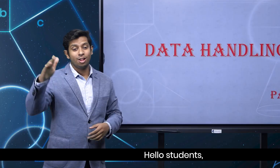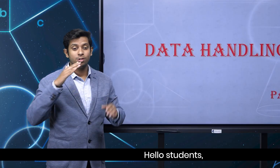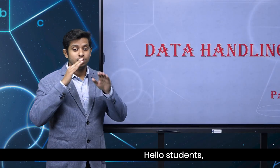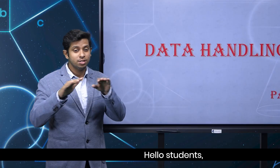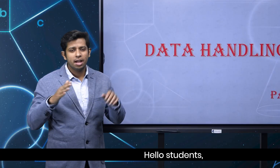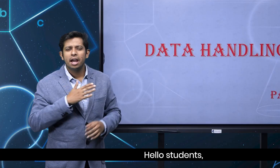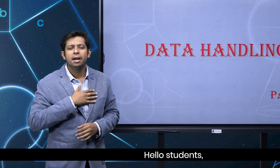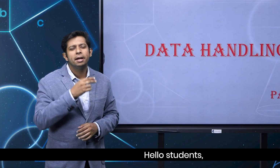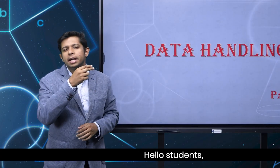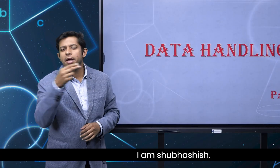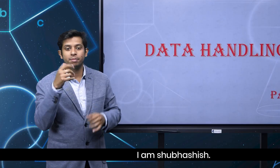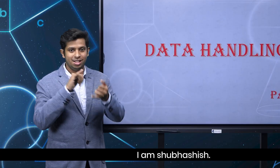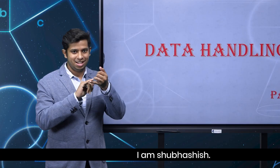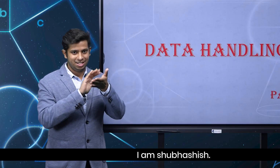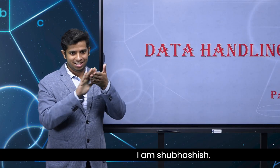Hello students, I am Shubhashish.